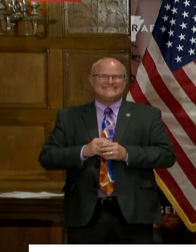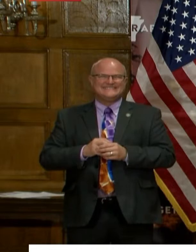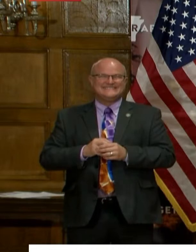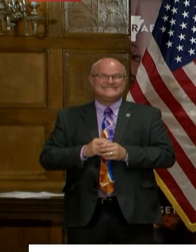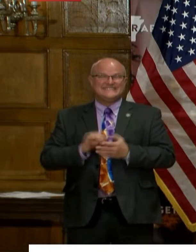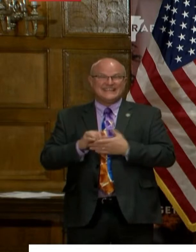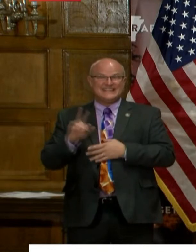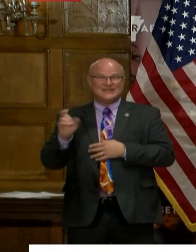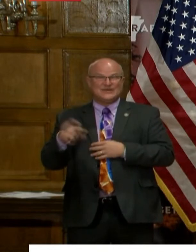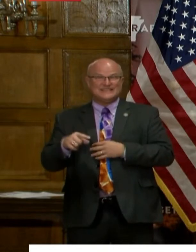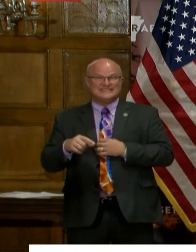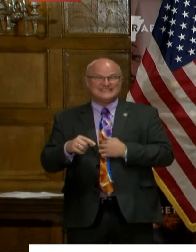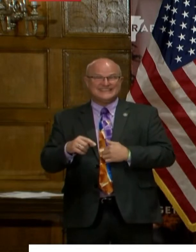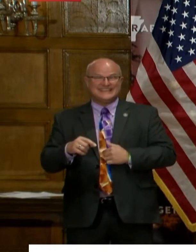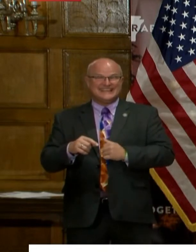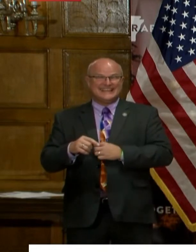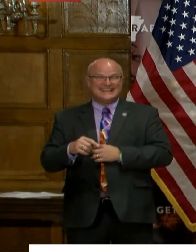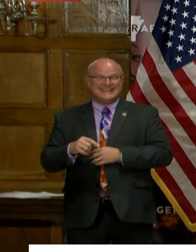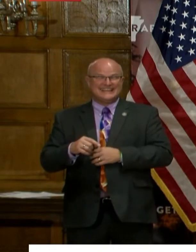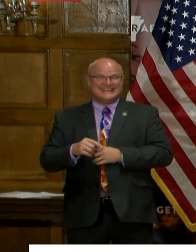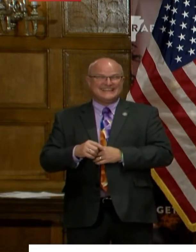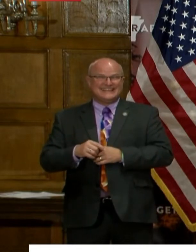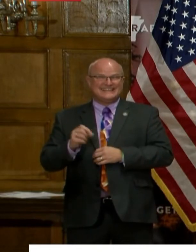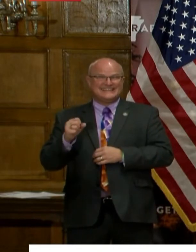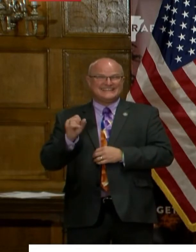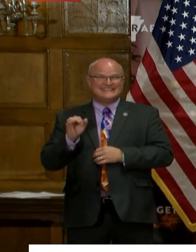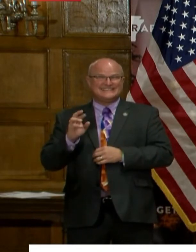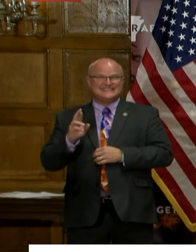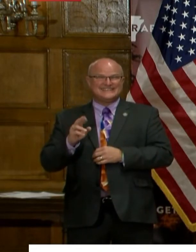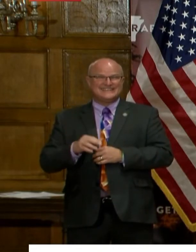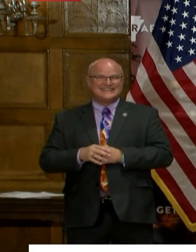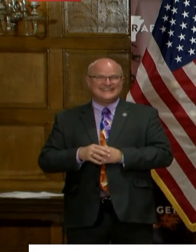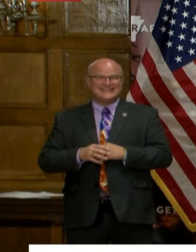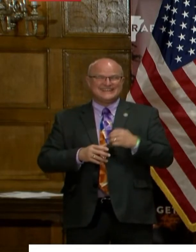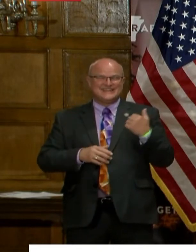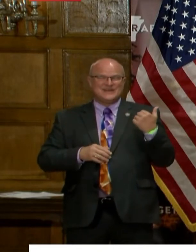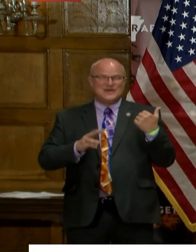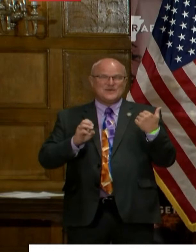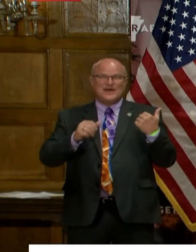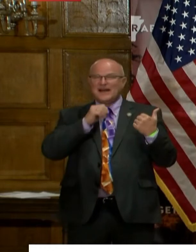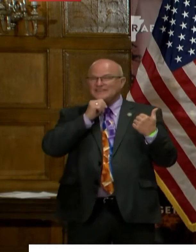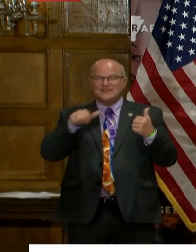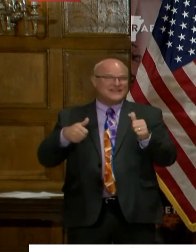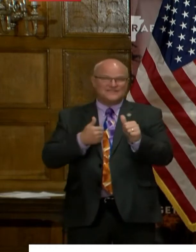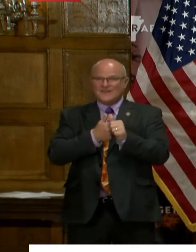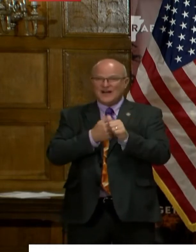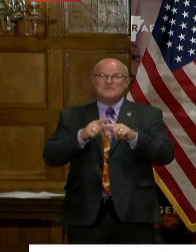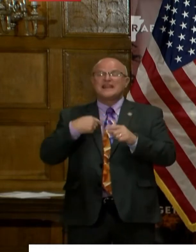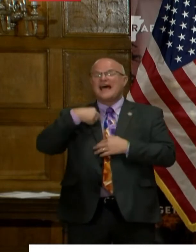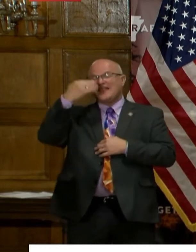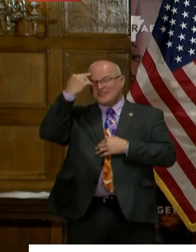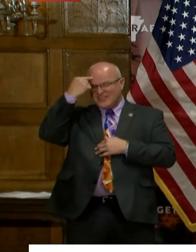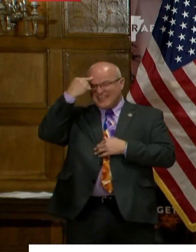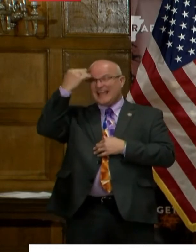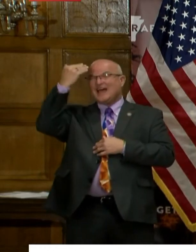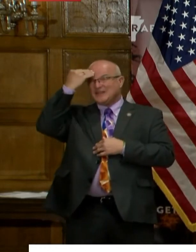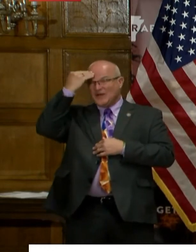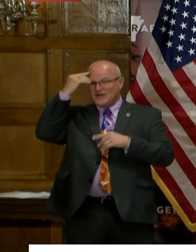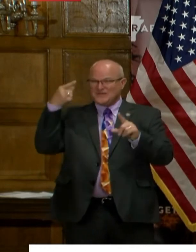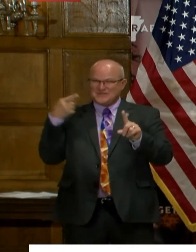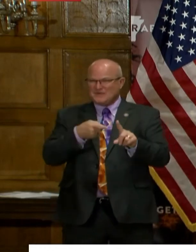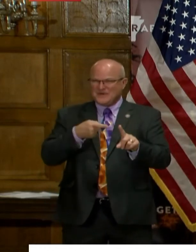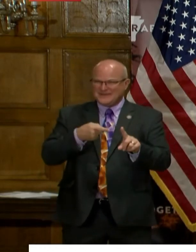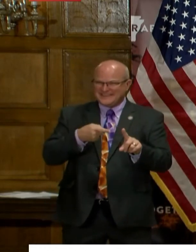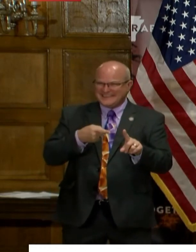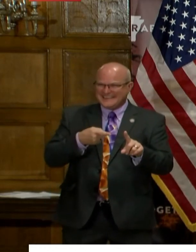it? Is that the question? Yes, sir. Well, you don't get a follow-up, but I think I know your point.